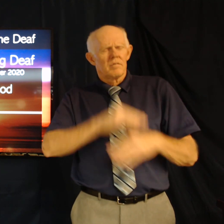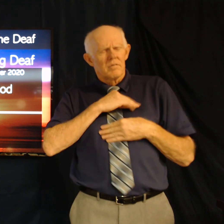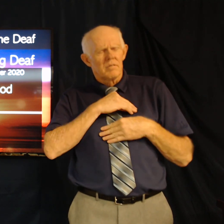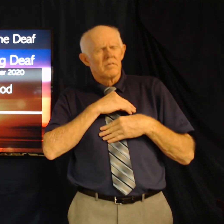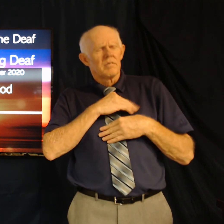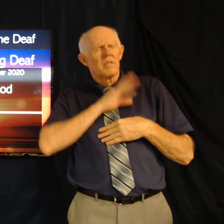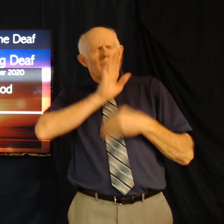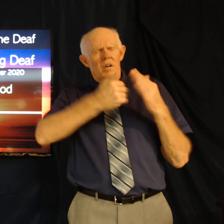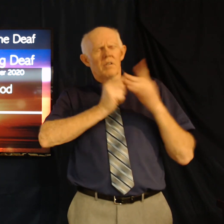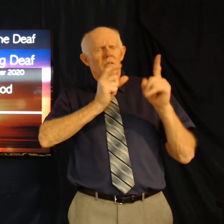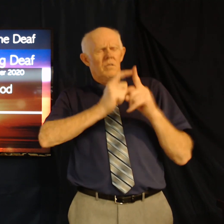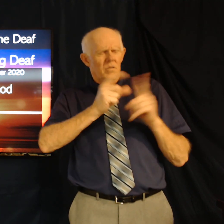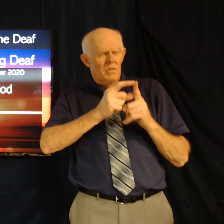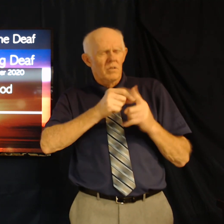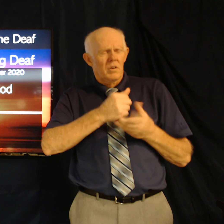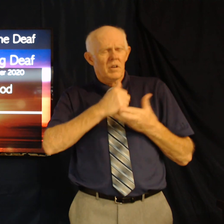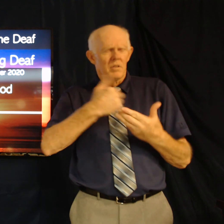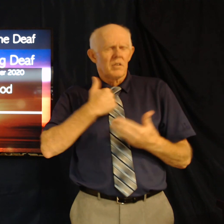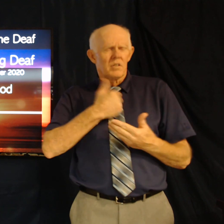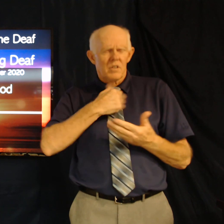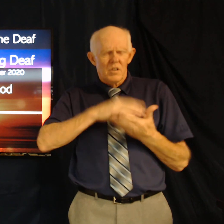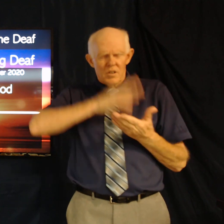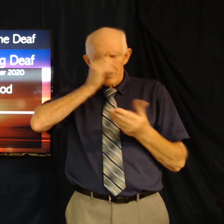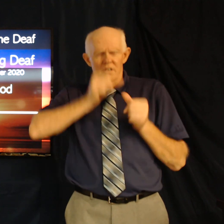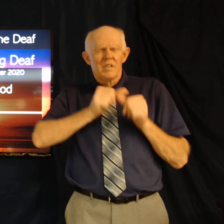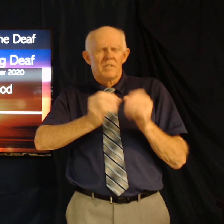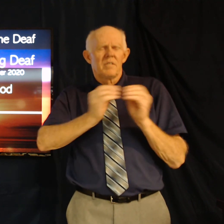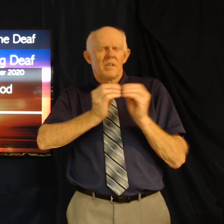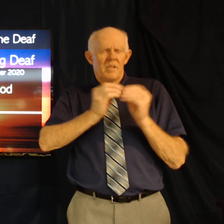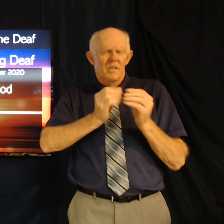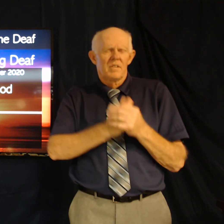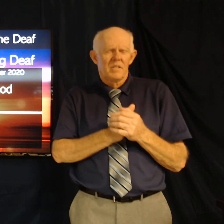We want to continue so we can be satisfied in your word.